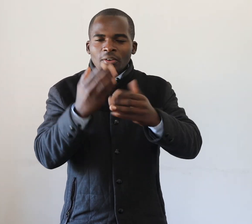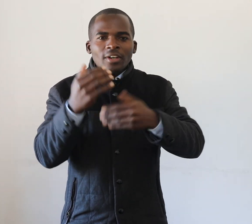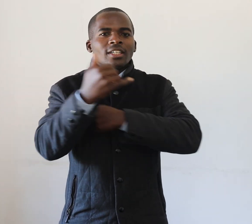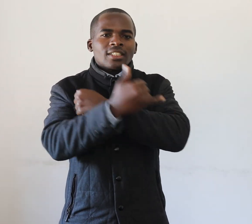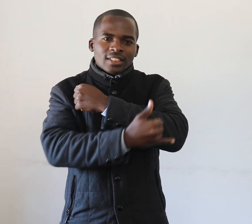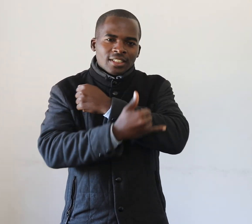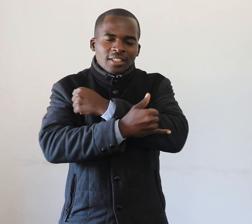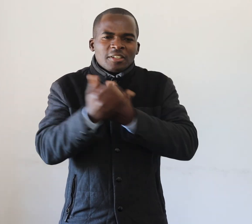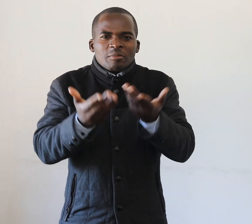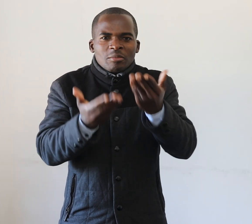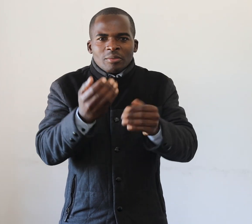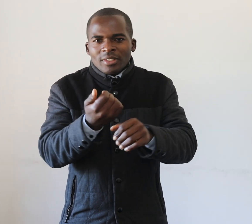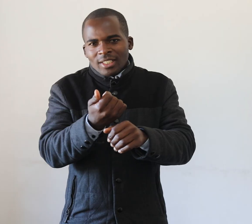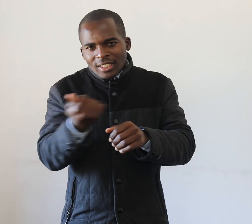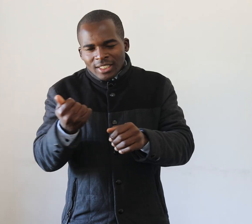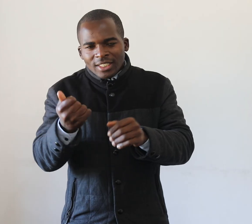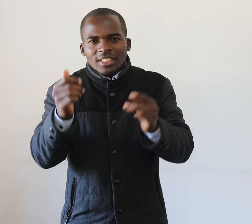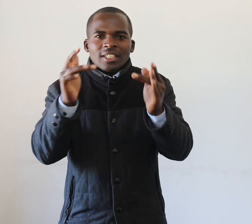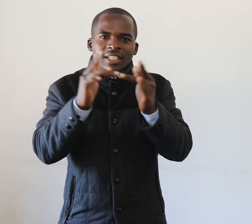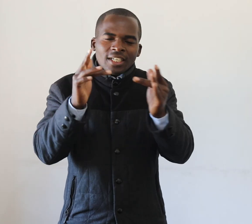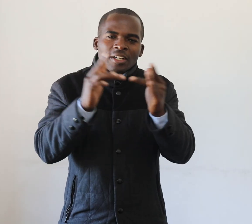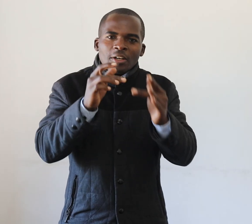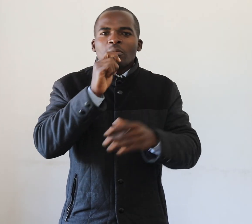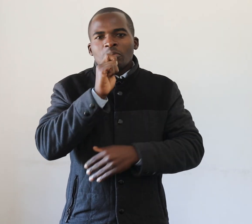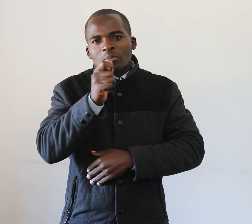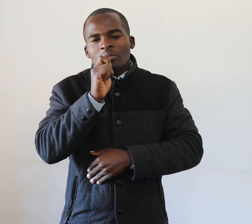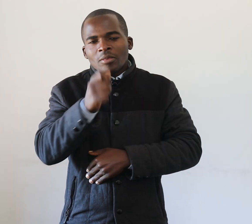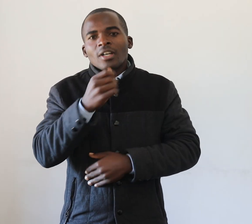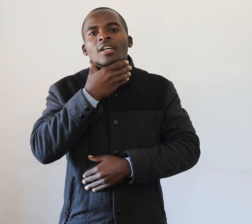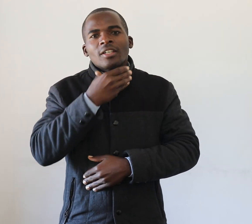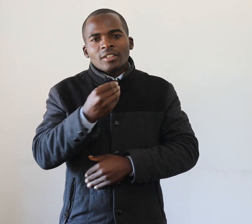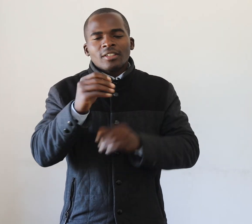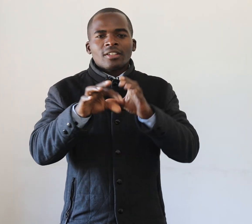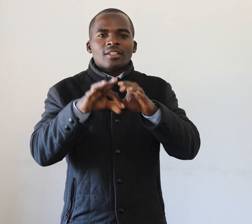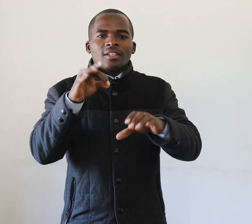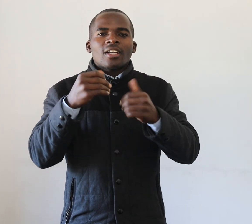any electronic media that the Commission chooses.